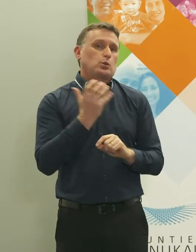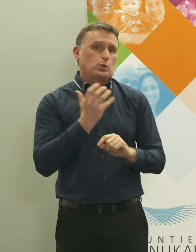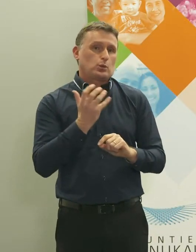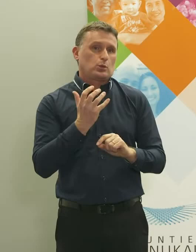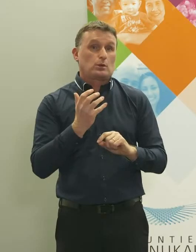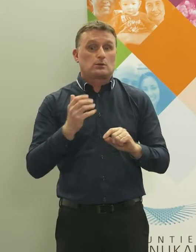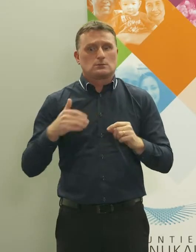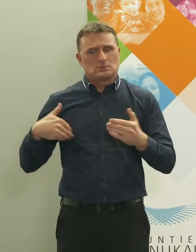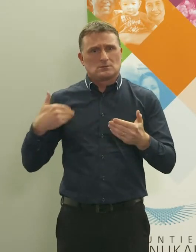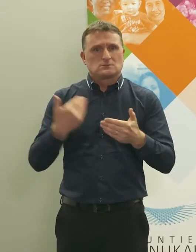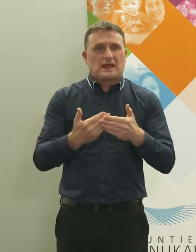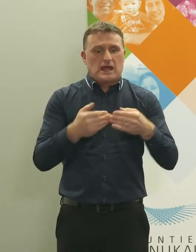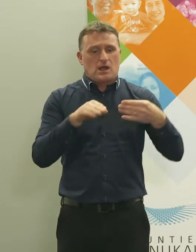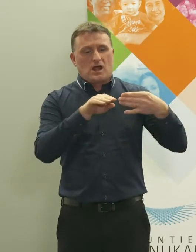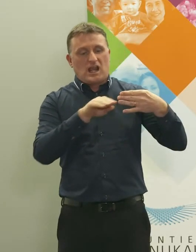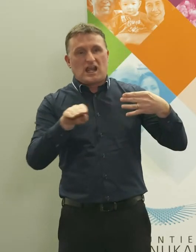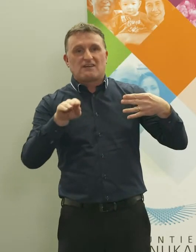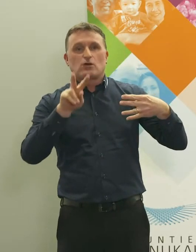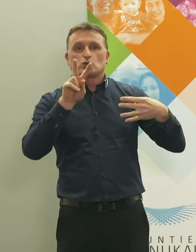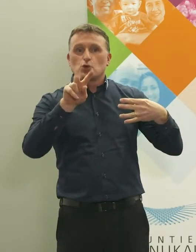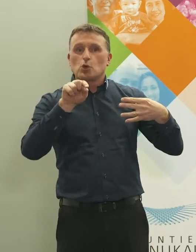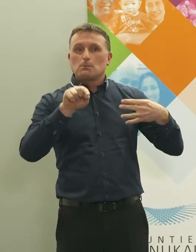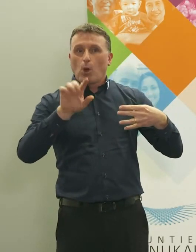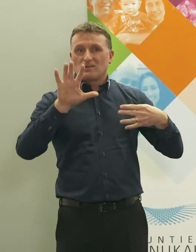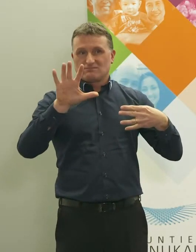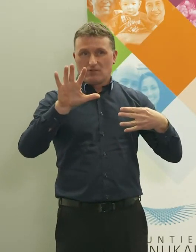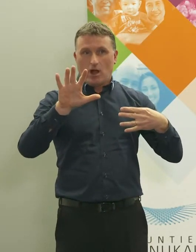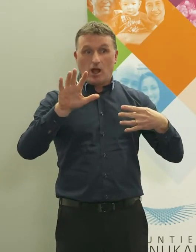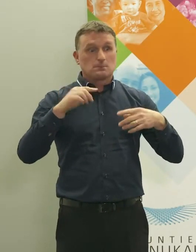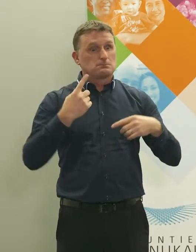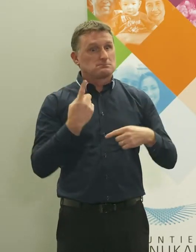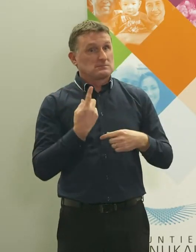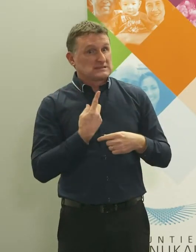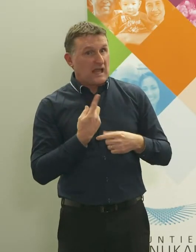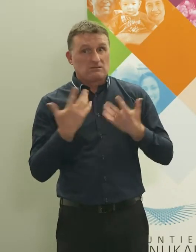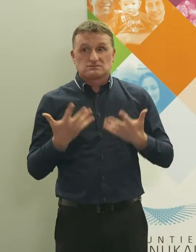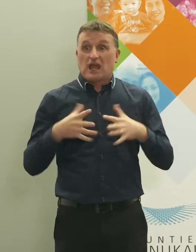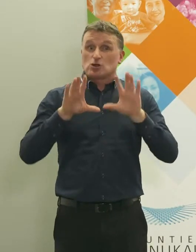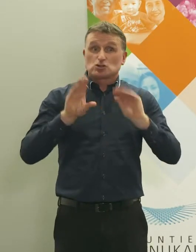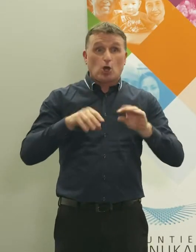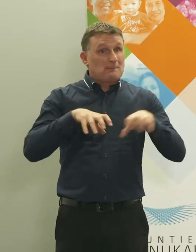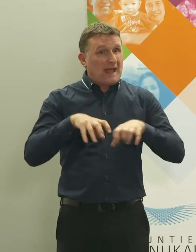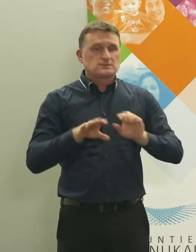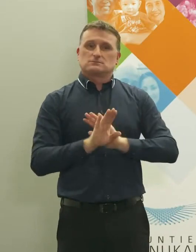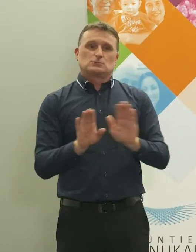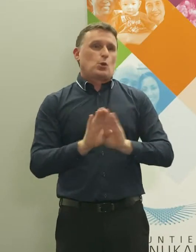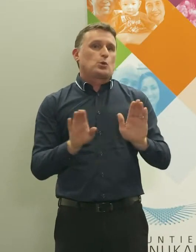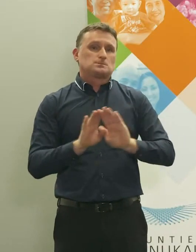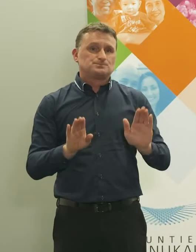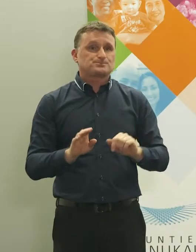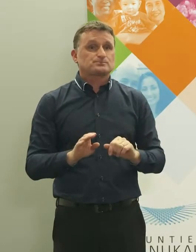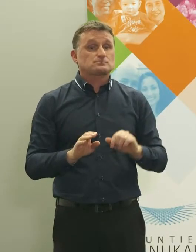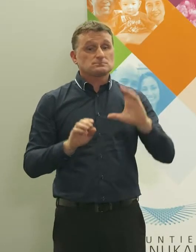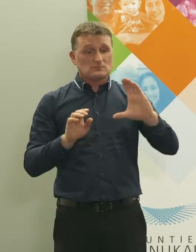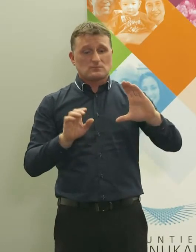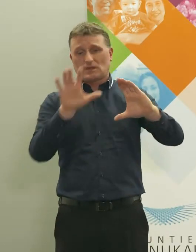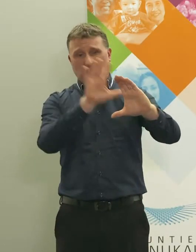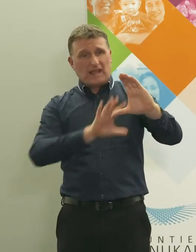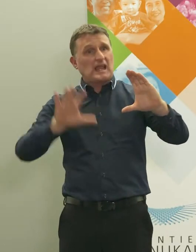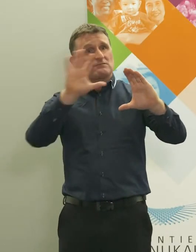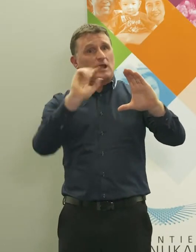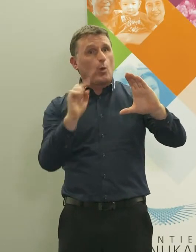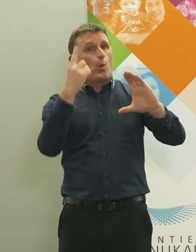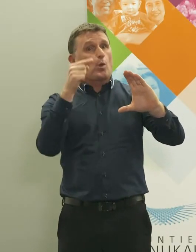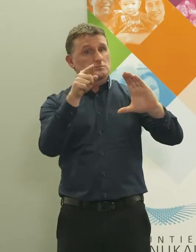level 2.5, but we cannot relax just yet. So for Aucklanders who are travelling outside of the region, our